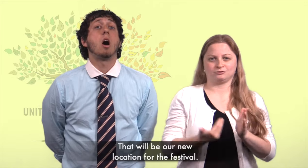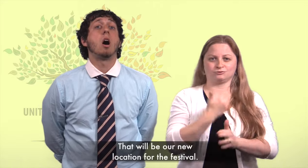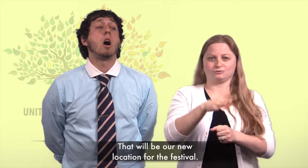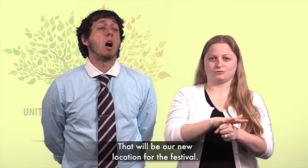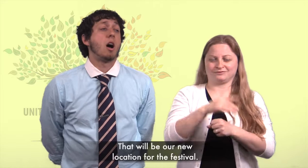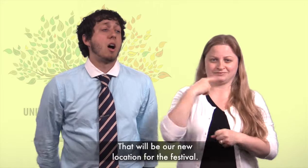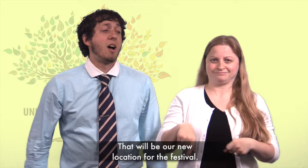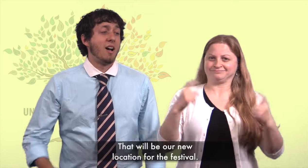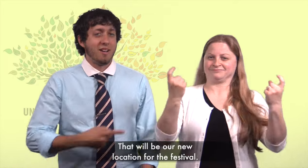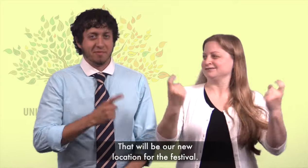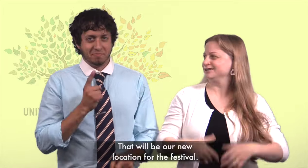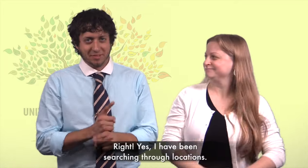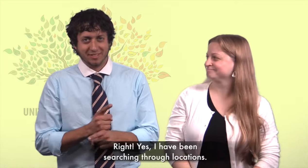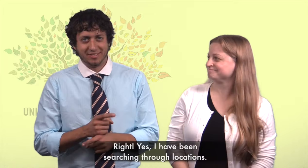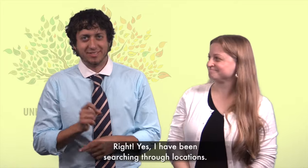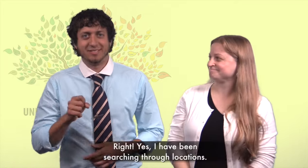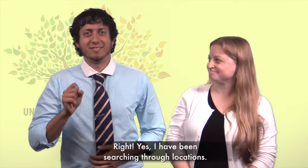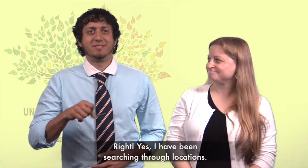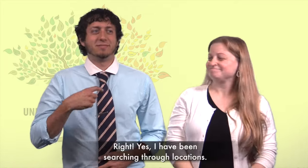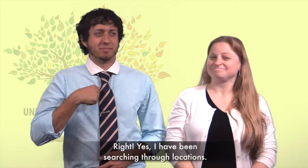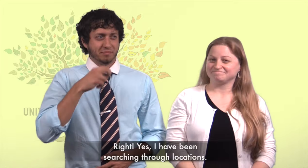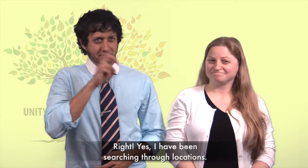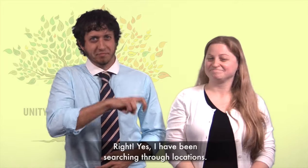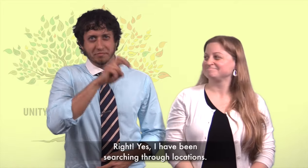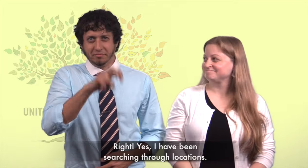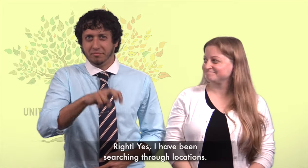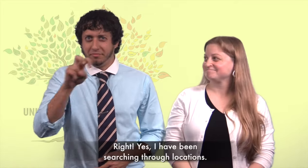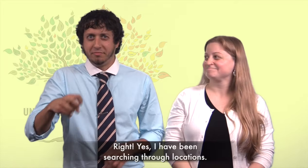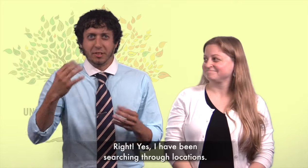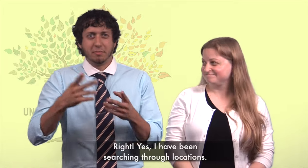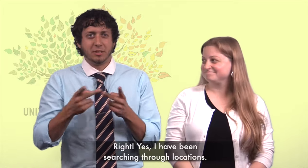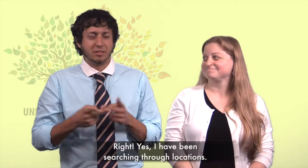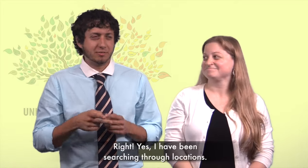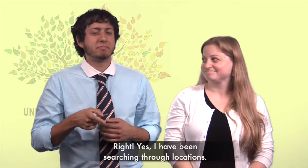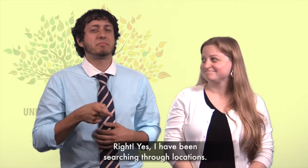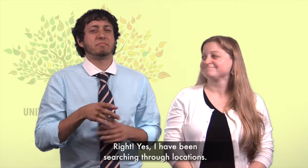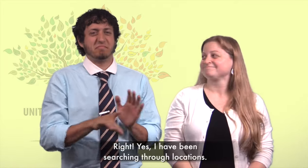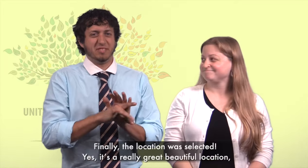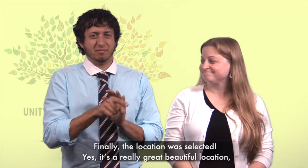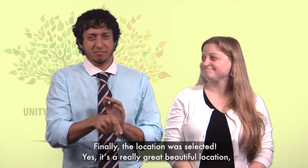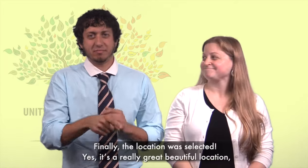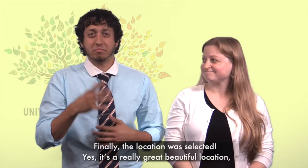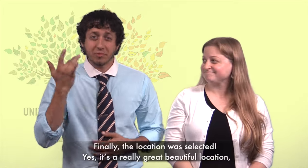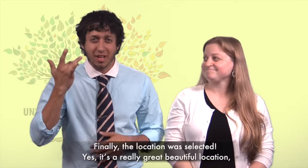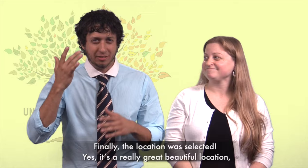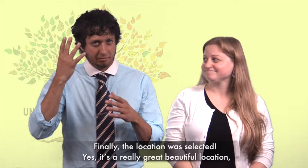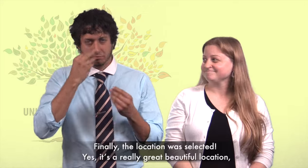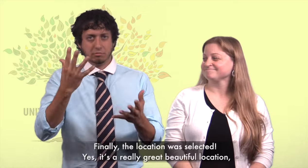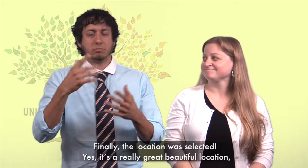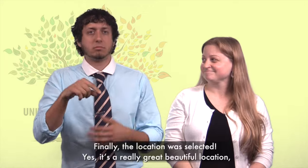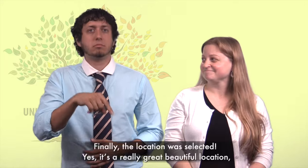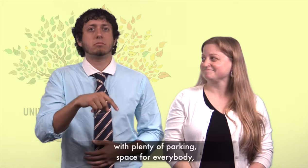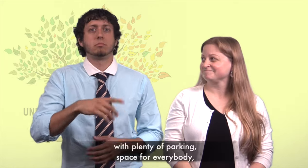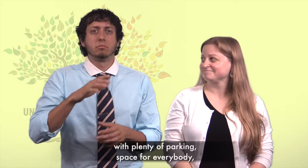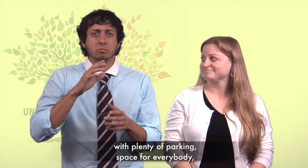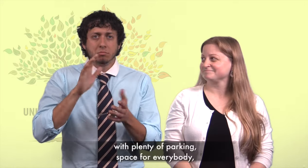That will be our new location for the festival. Yes, we have searched through many, many different locations, and this is the selection that we made. There's plenty of